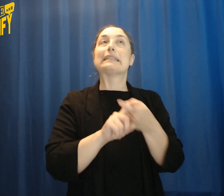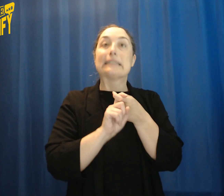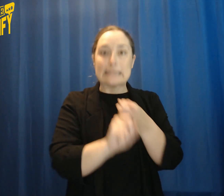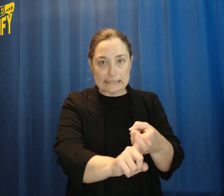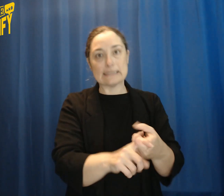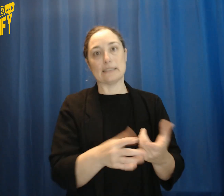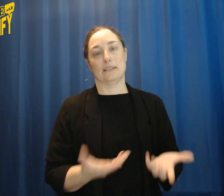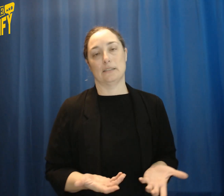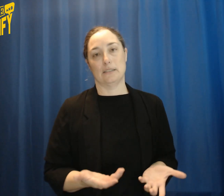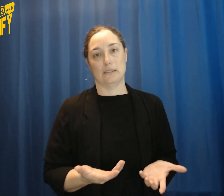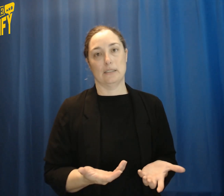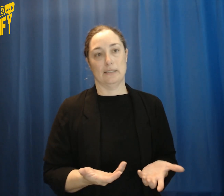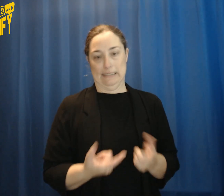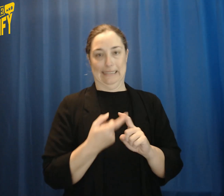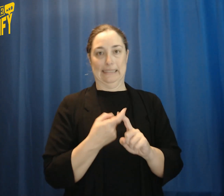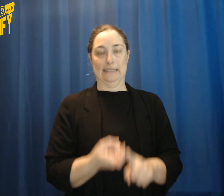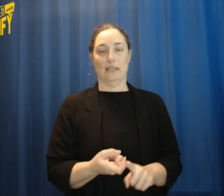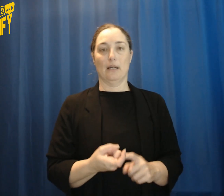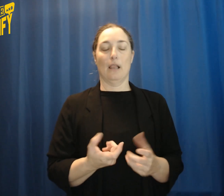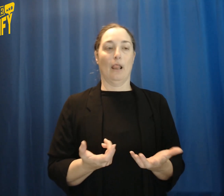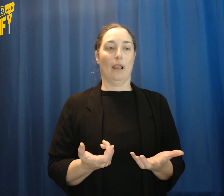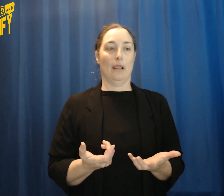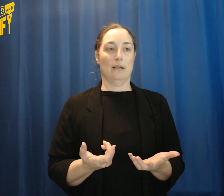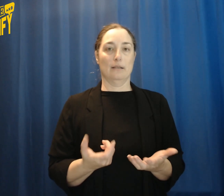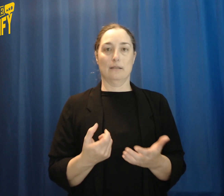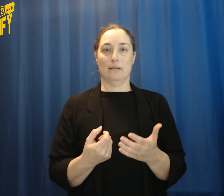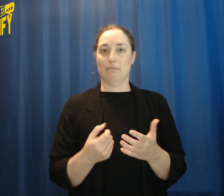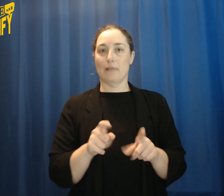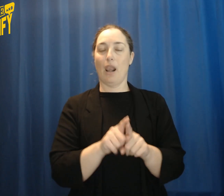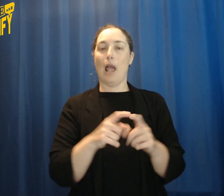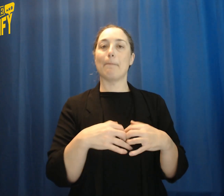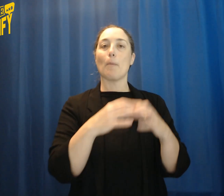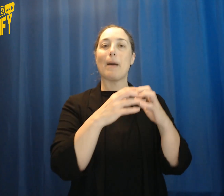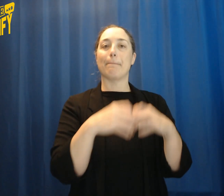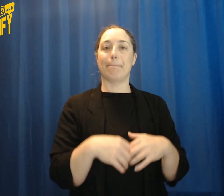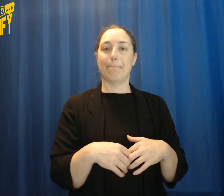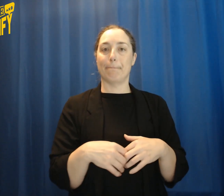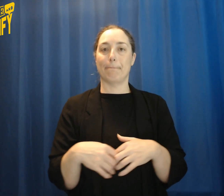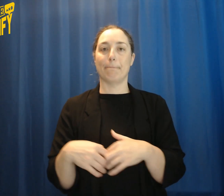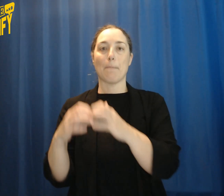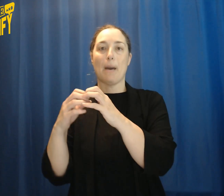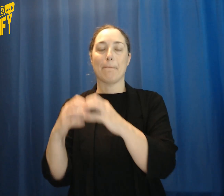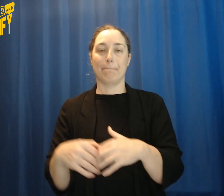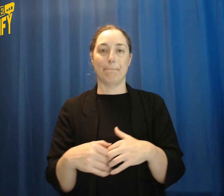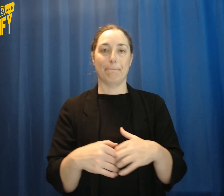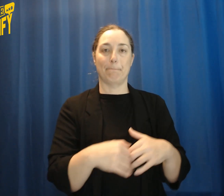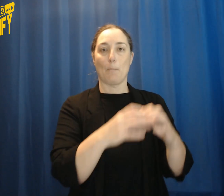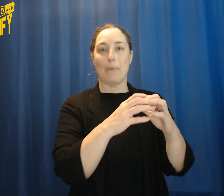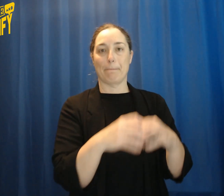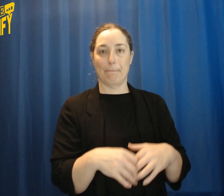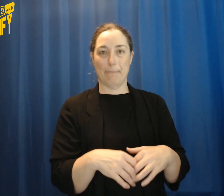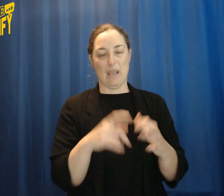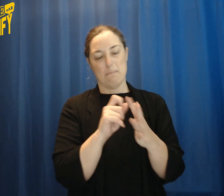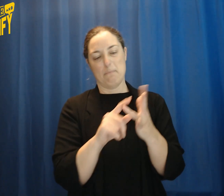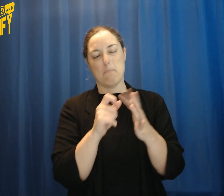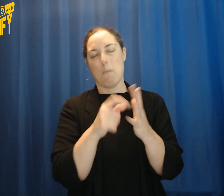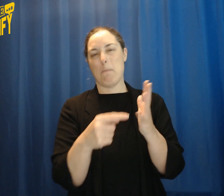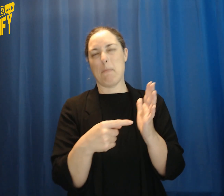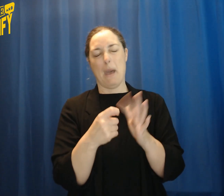We're still in the days of pop-ups. And pop-ups, I don't mean that. I mean, that term's not that old, but the that sort